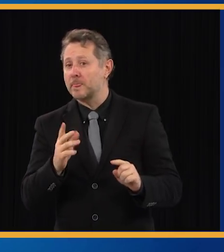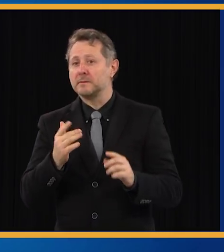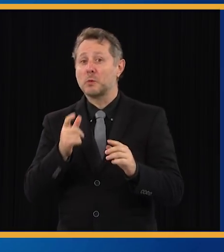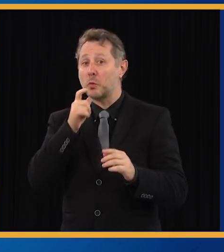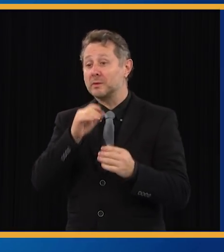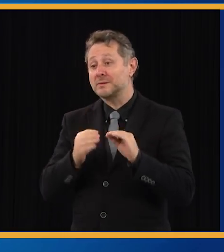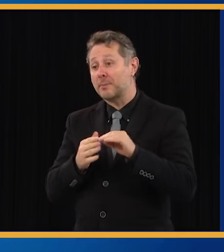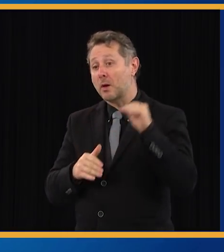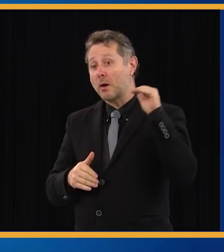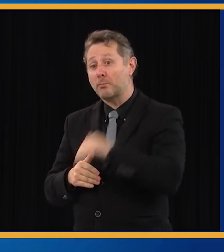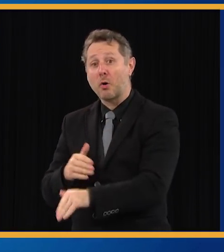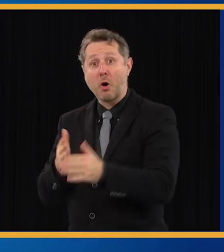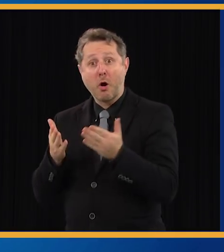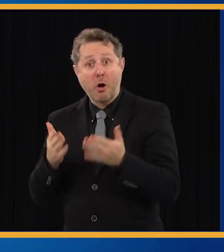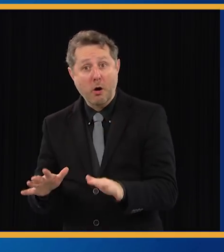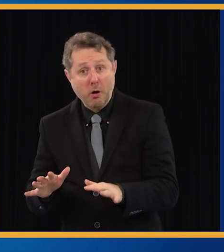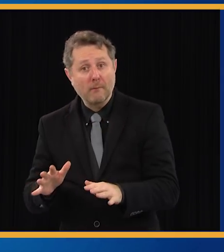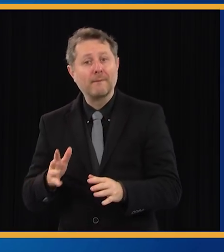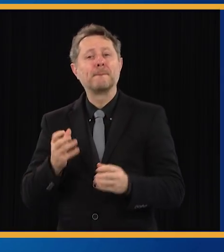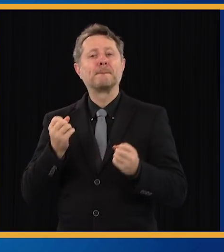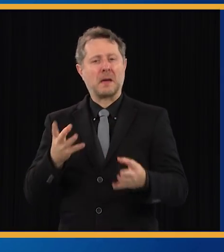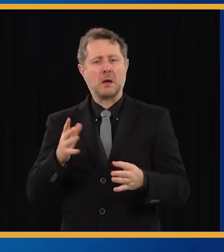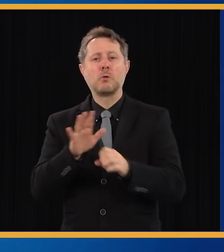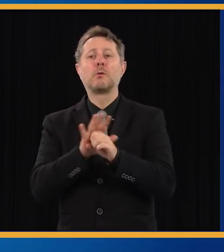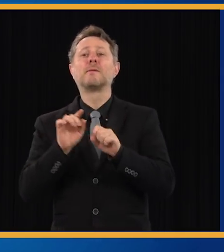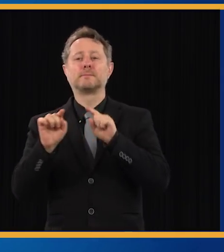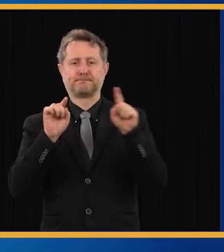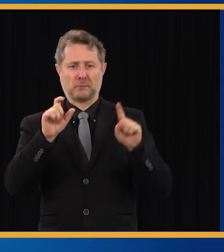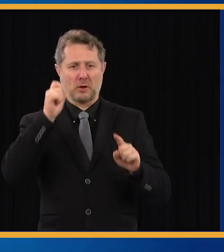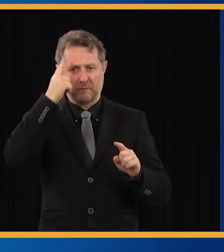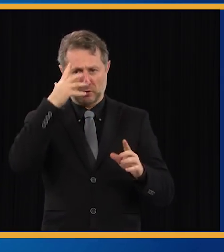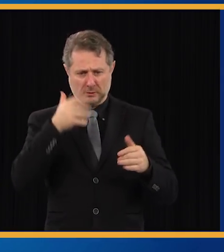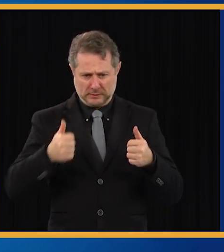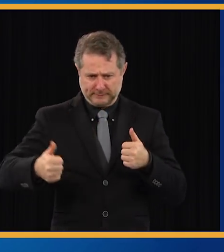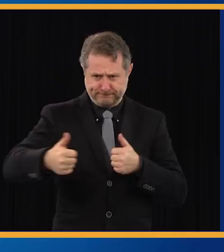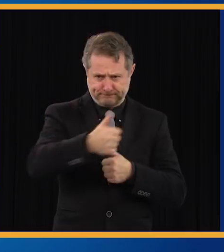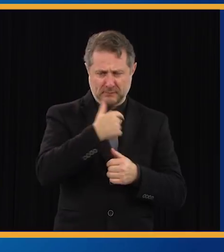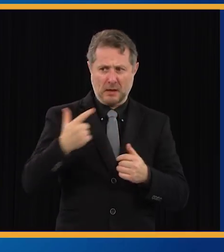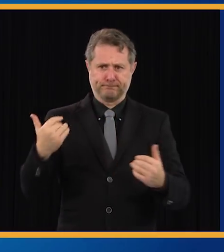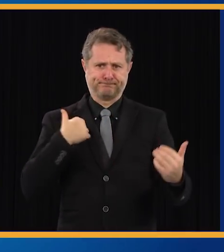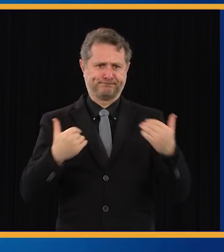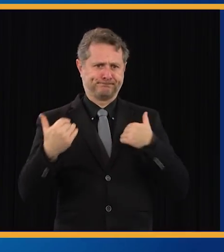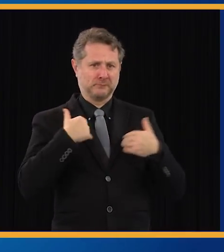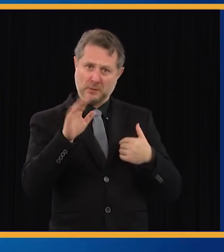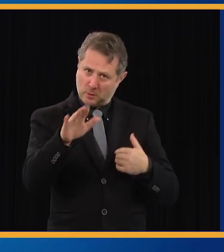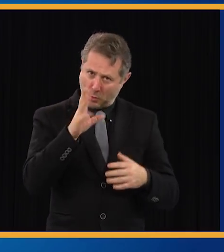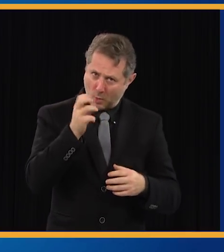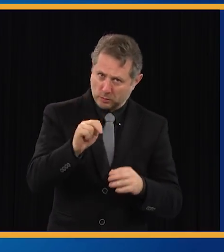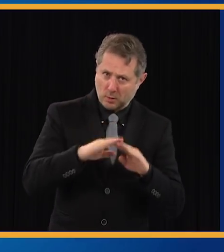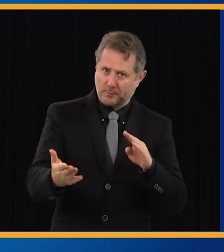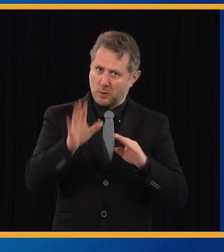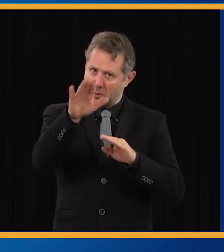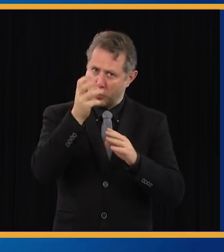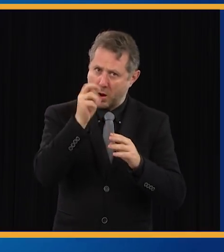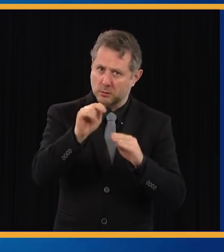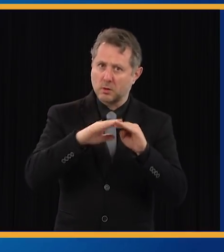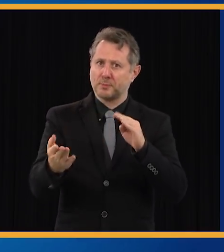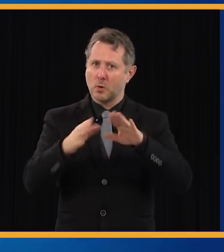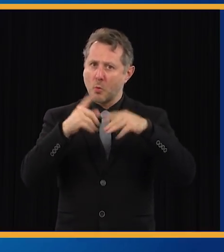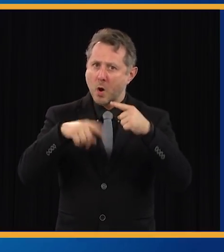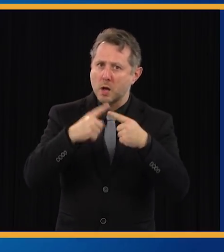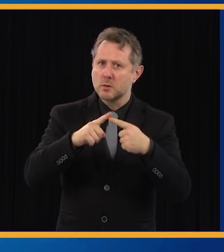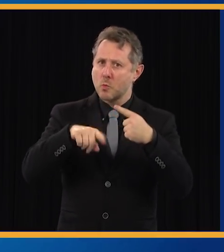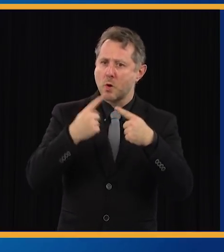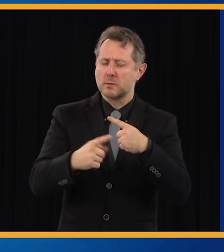problems. And I get a lot of local officials who are calling me. We want to talk about reopening, reopening, reopening. Know what you